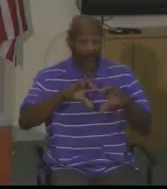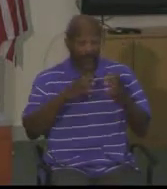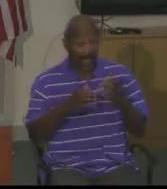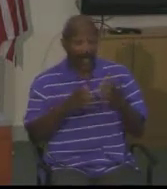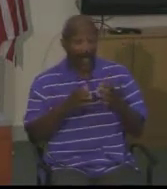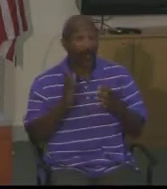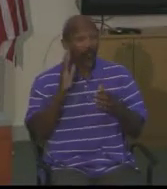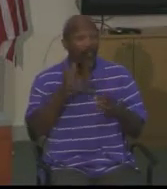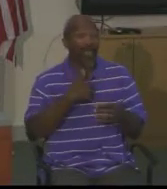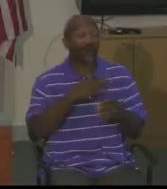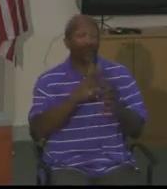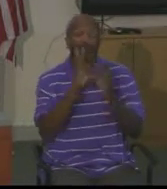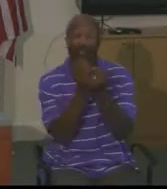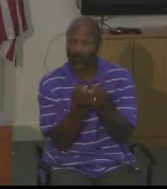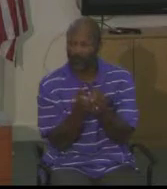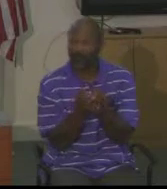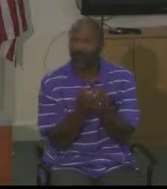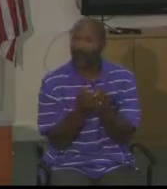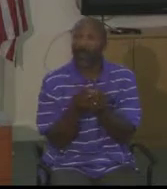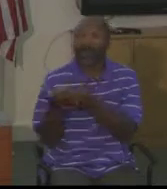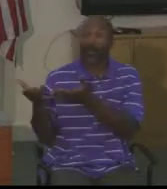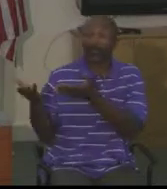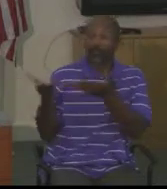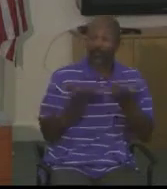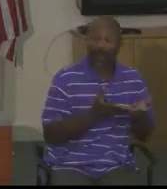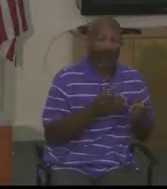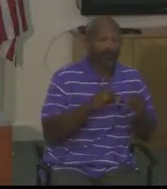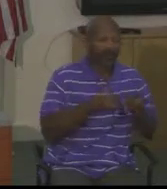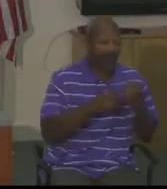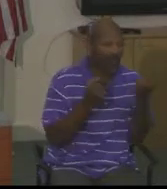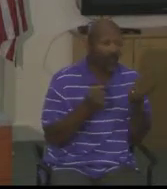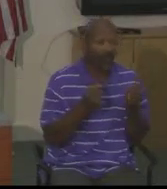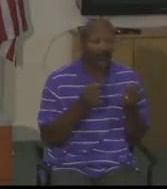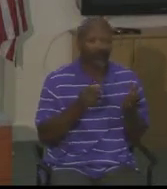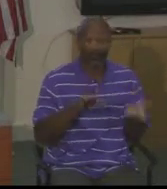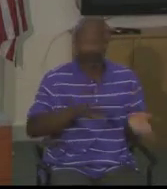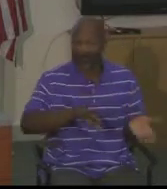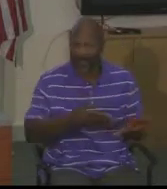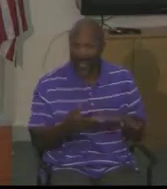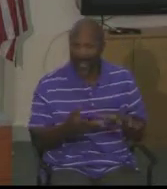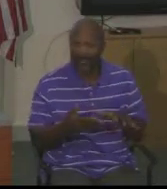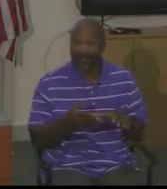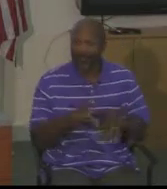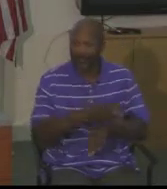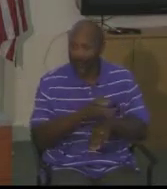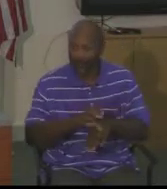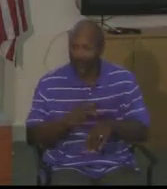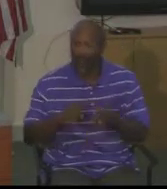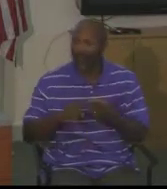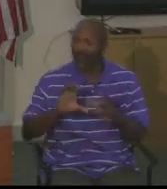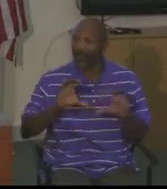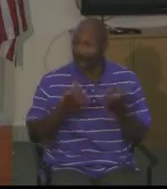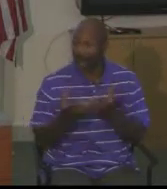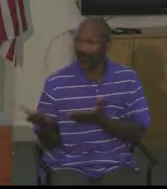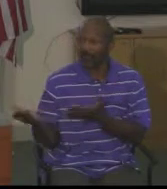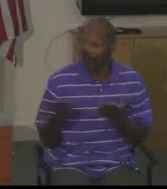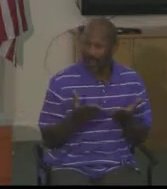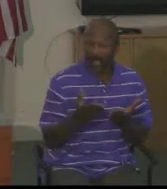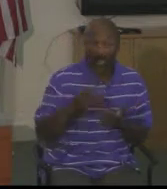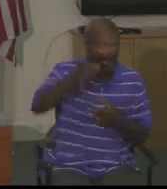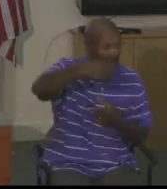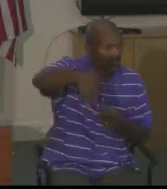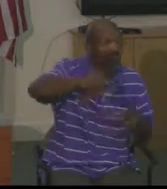then we're going to have a workshop where you can bring your broken or dead machines into class, and as a